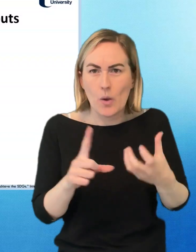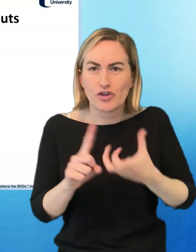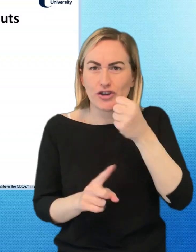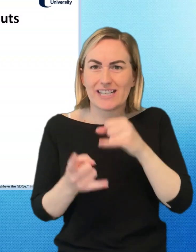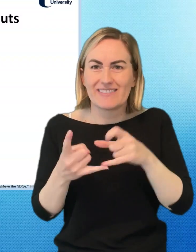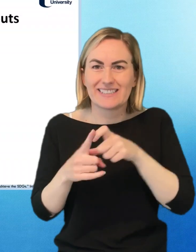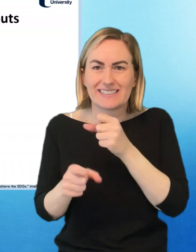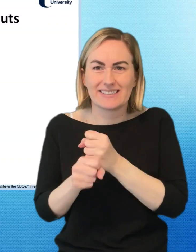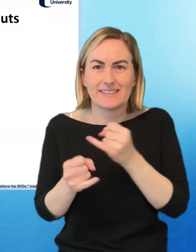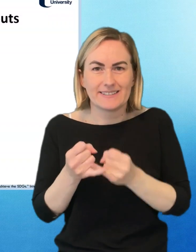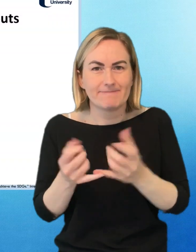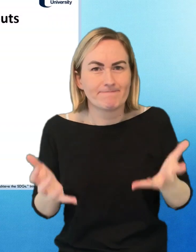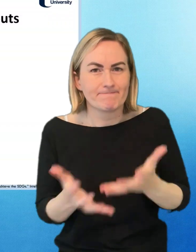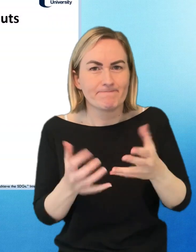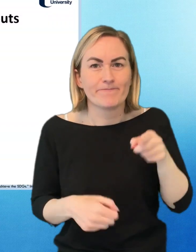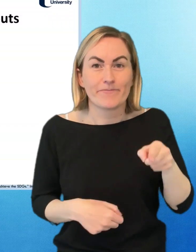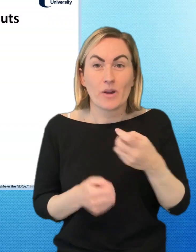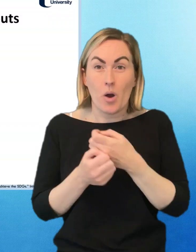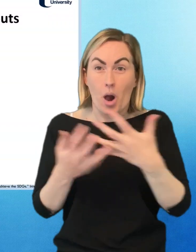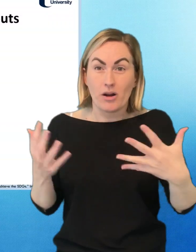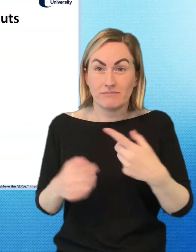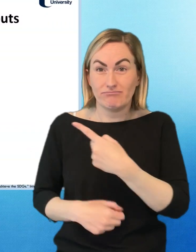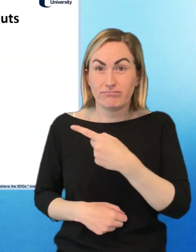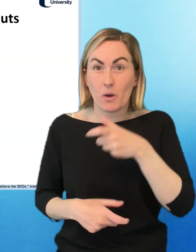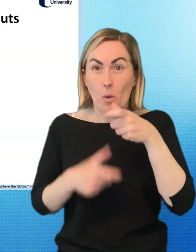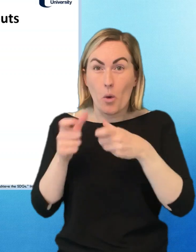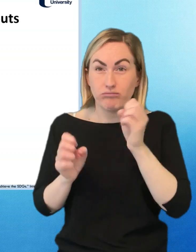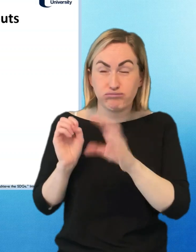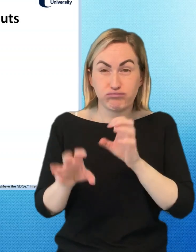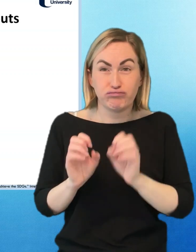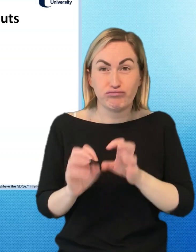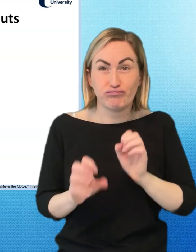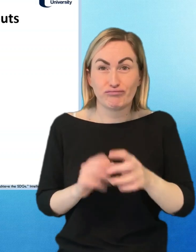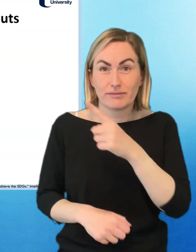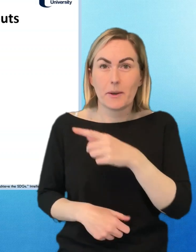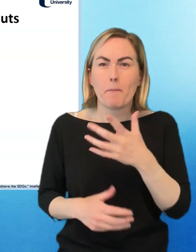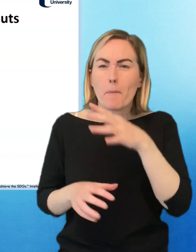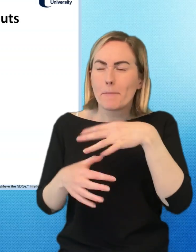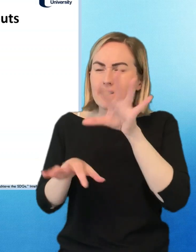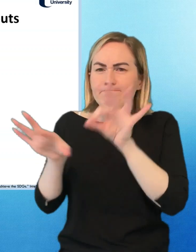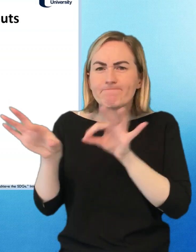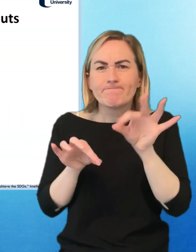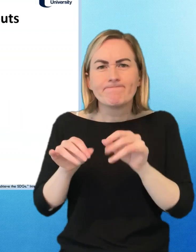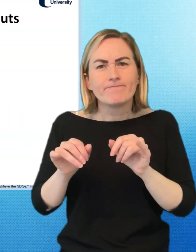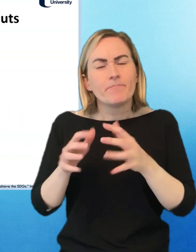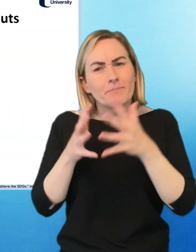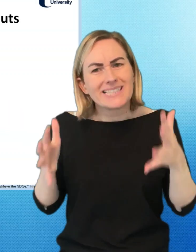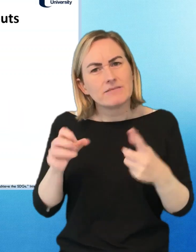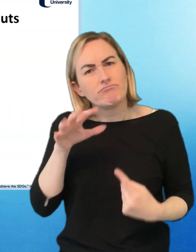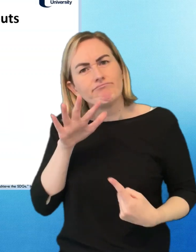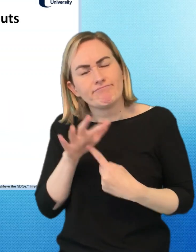the SDGs. And this word cloud shows not only the extent of competences required, but that there are